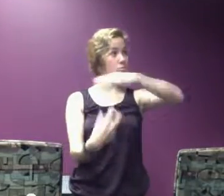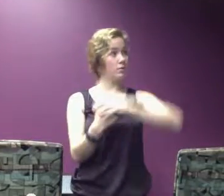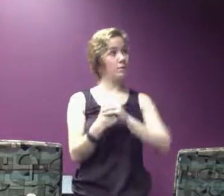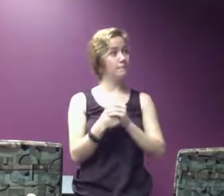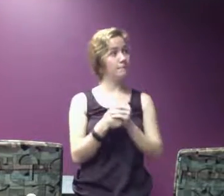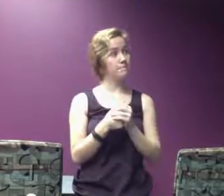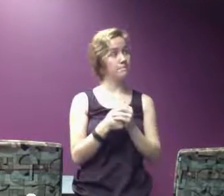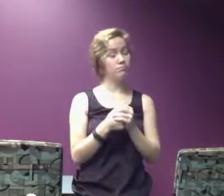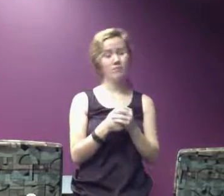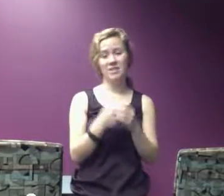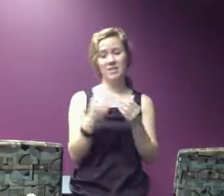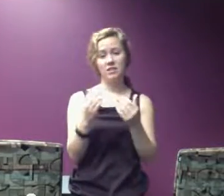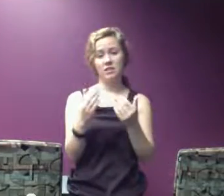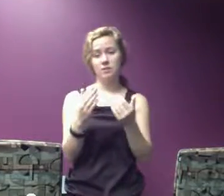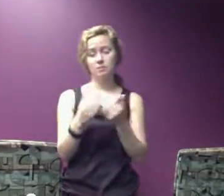So it's x over 2.